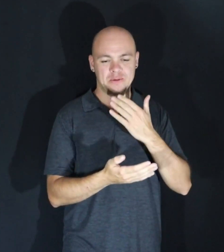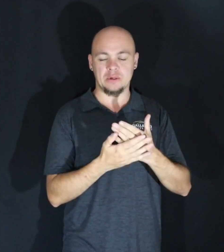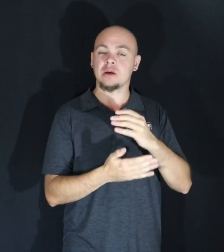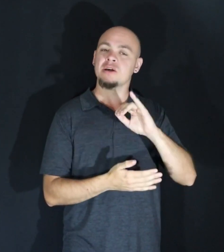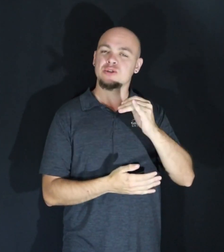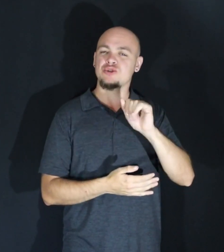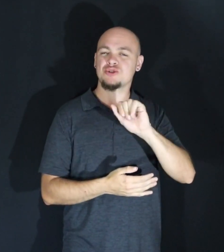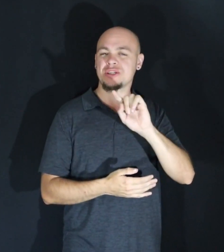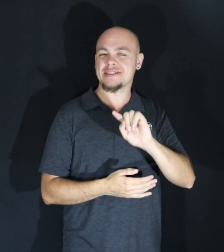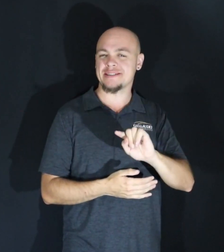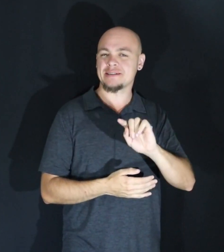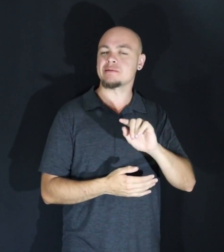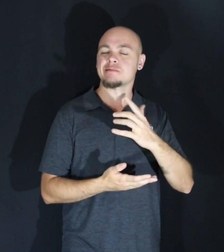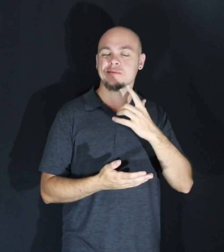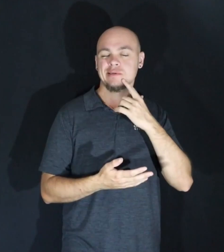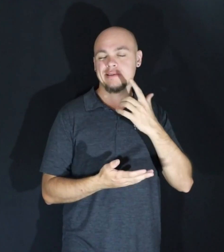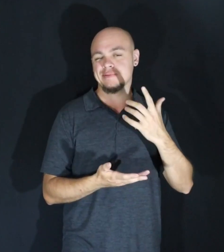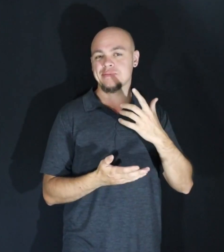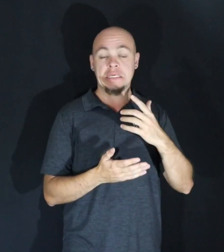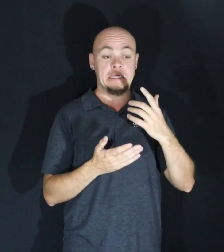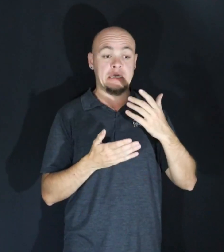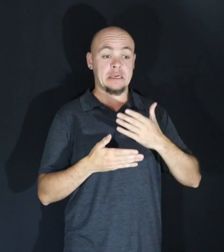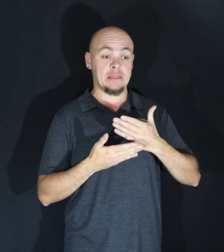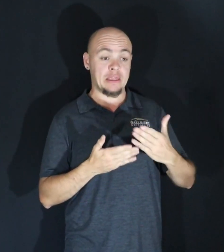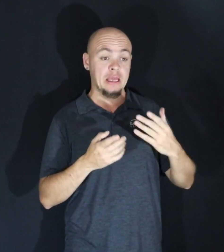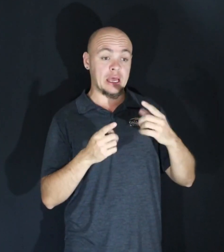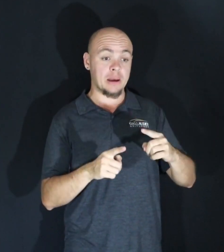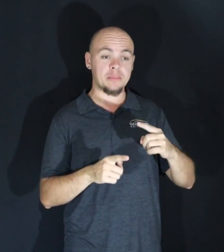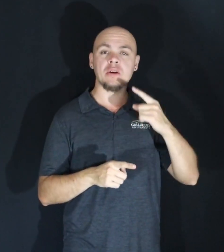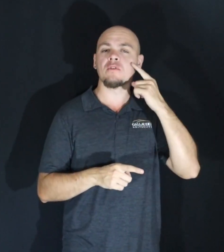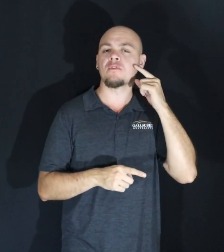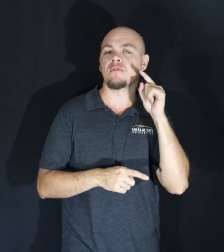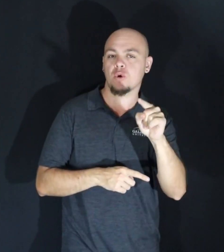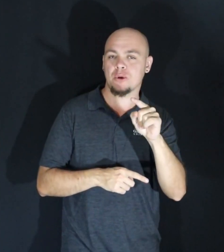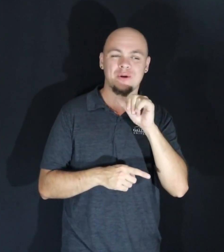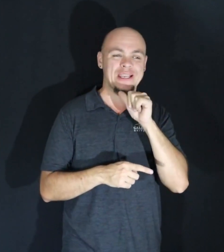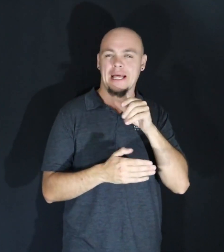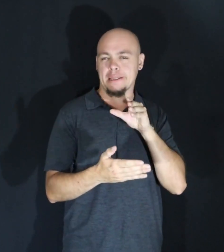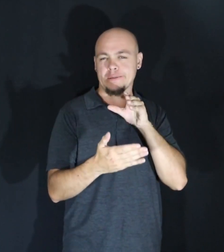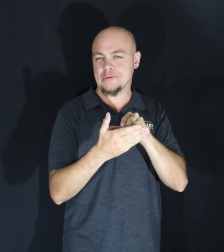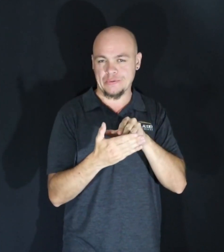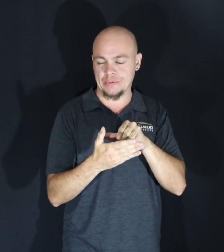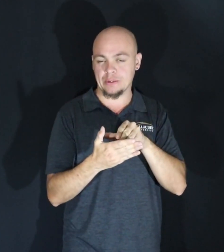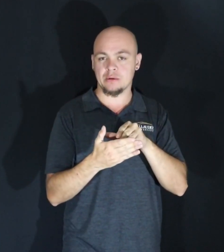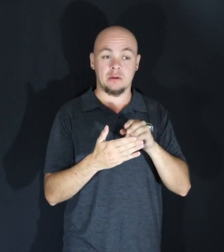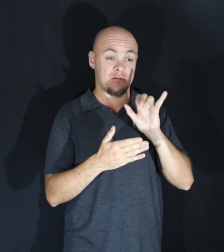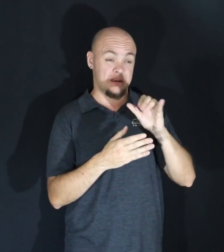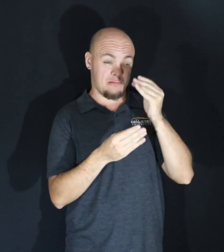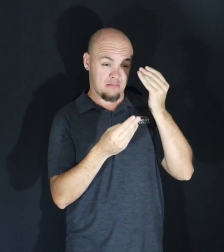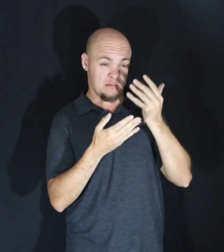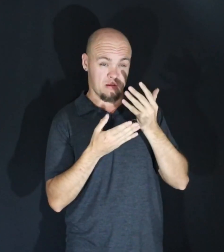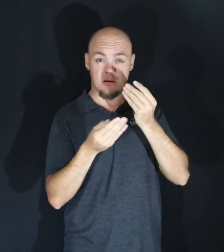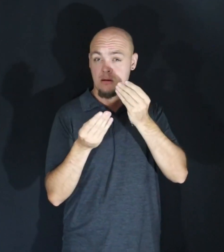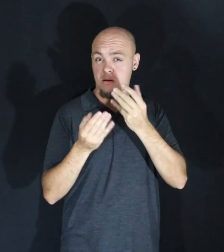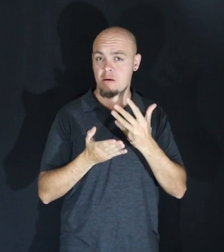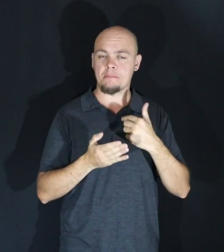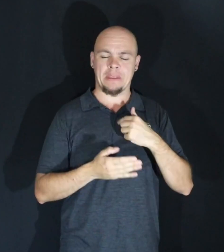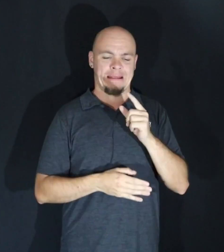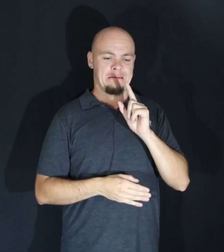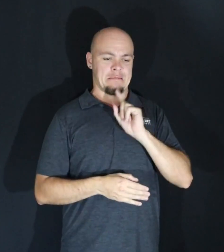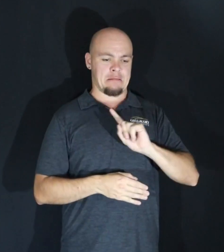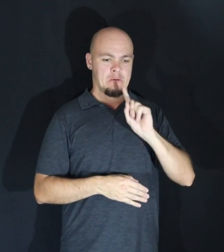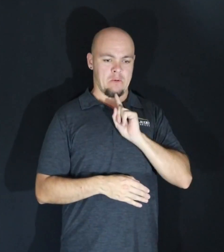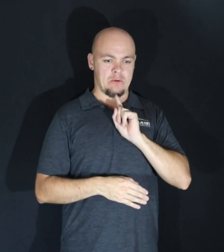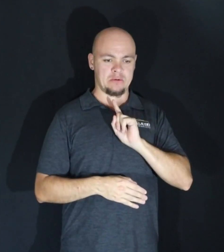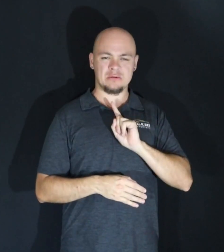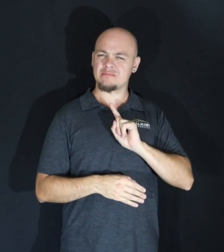puts it this way: things in life happen for you, not to you. These things had happened for me because here I am alone,